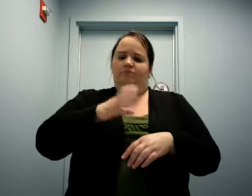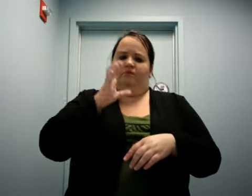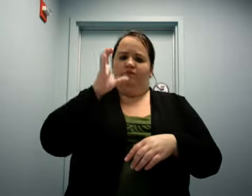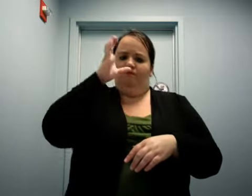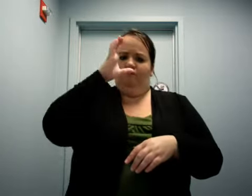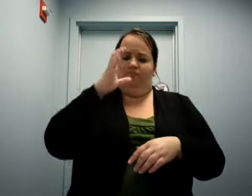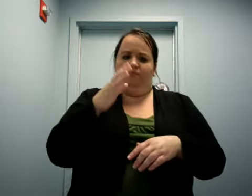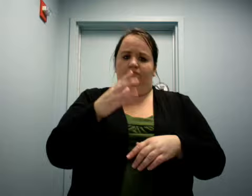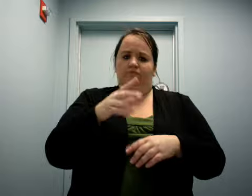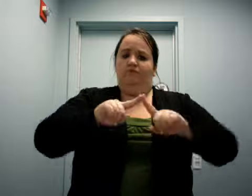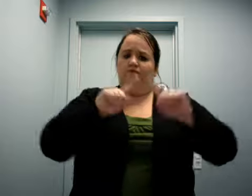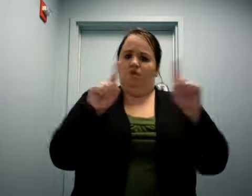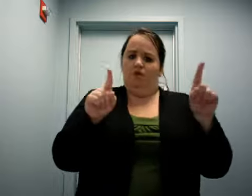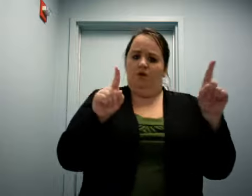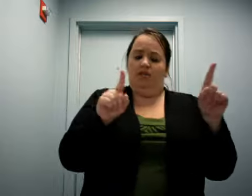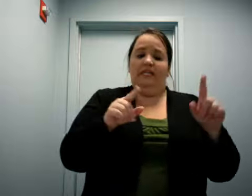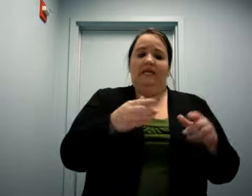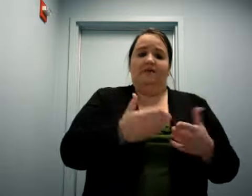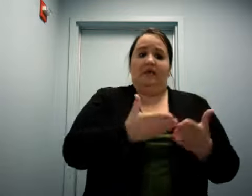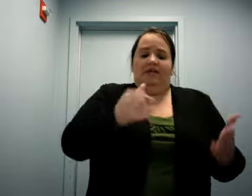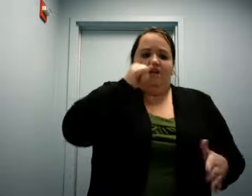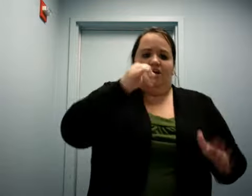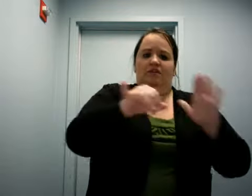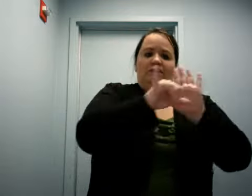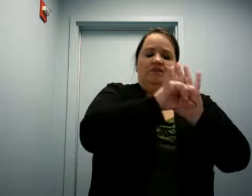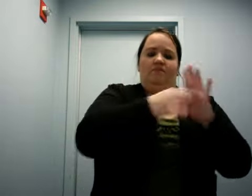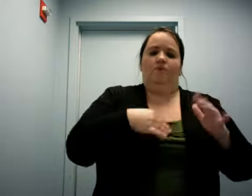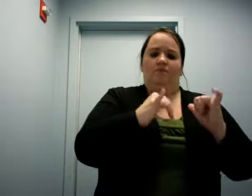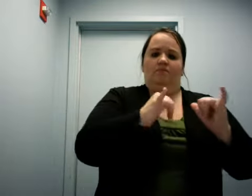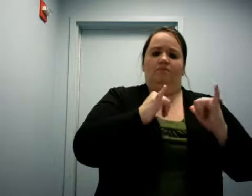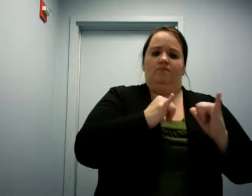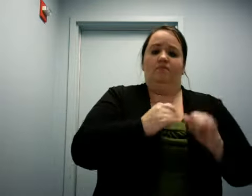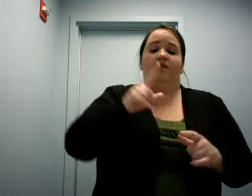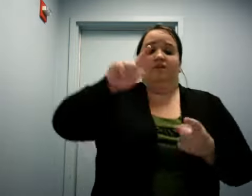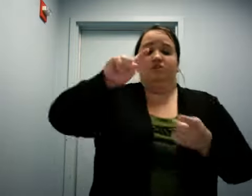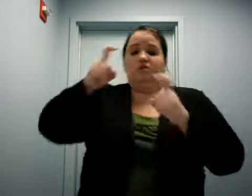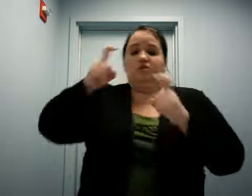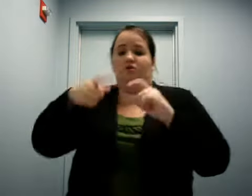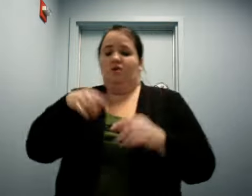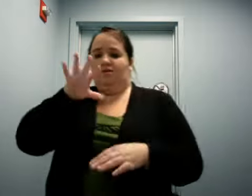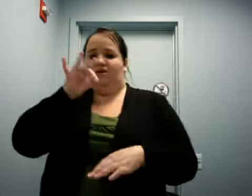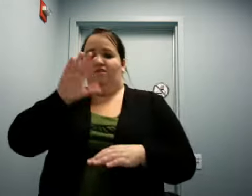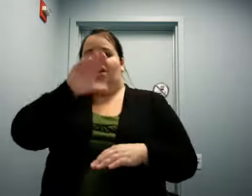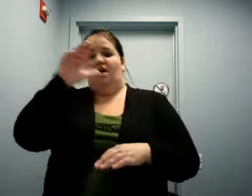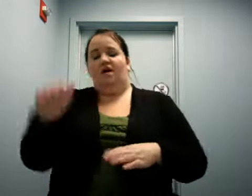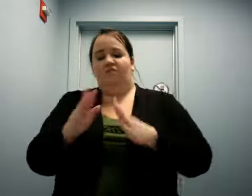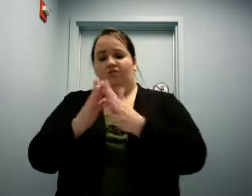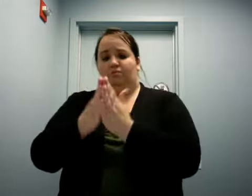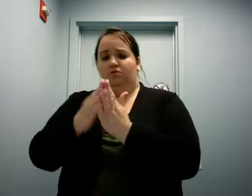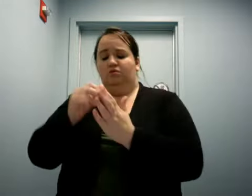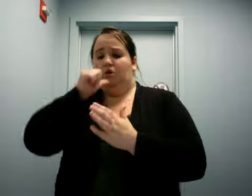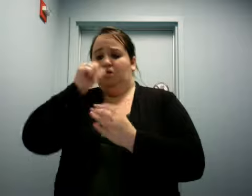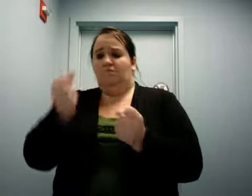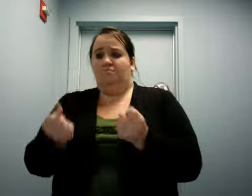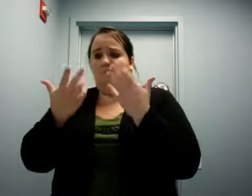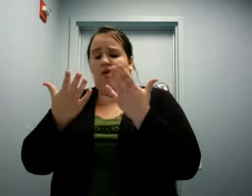identify. Now things changed when I discovered African books. There weren't many of them available and they weren't quite as easy